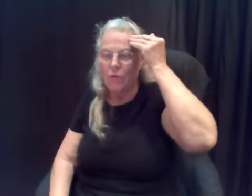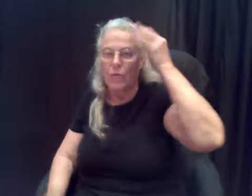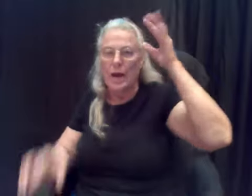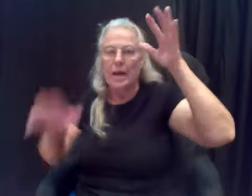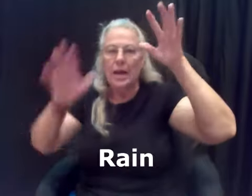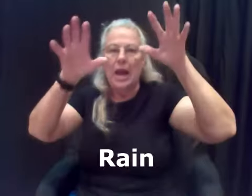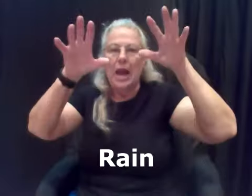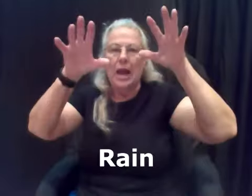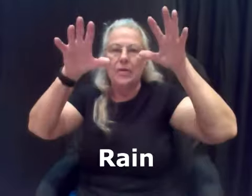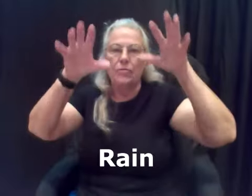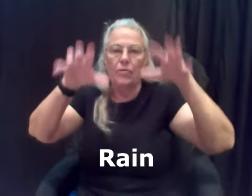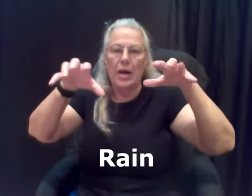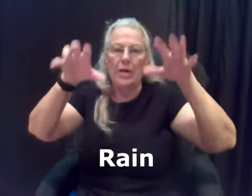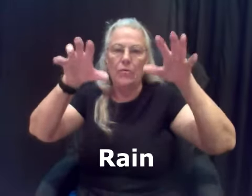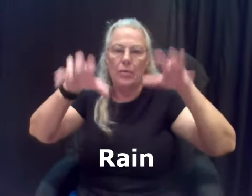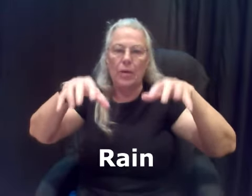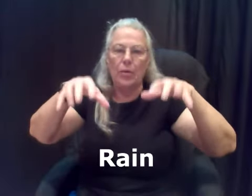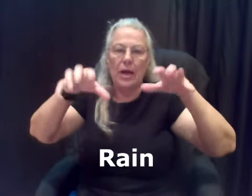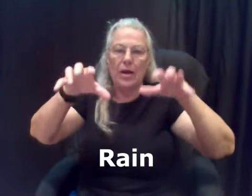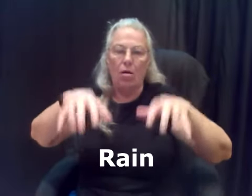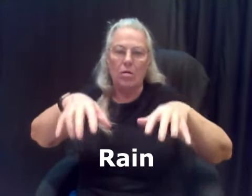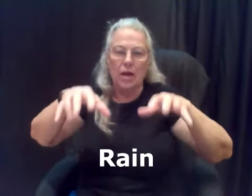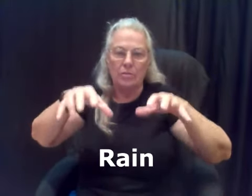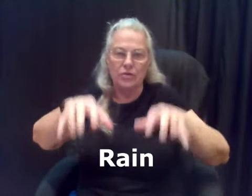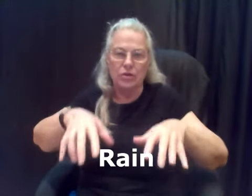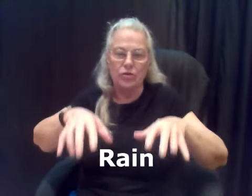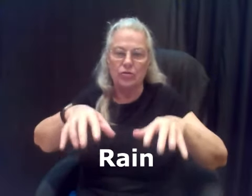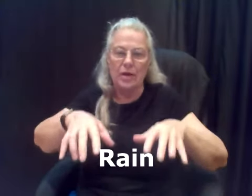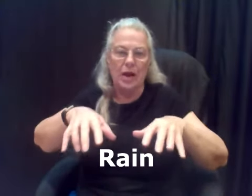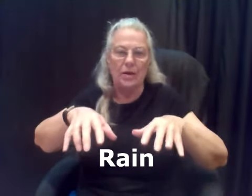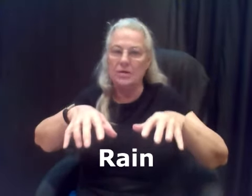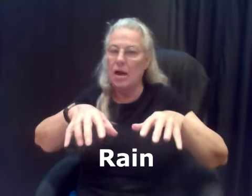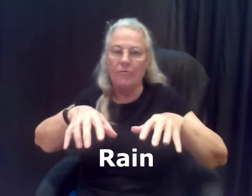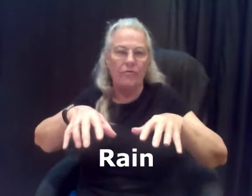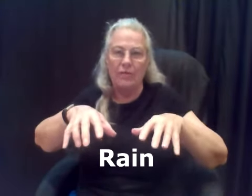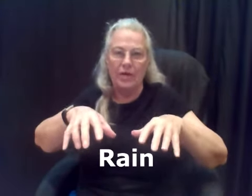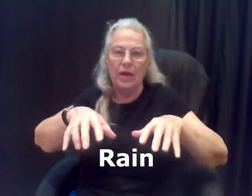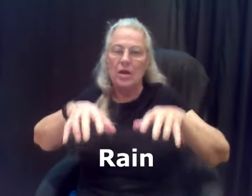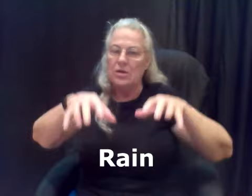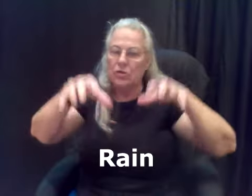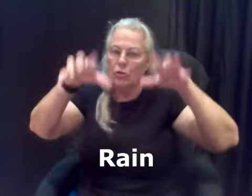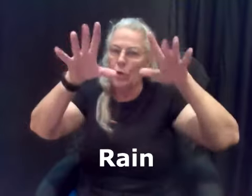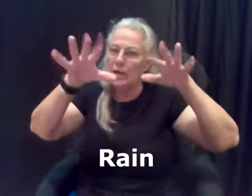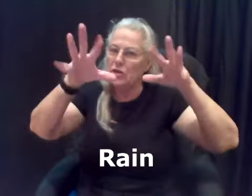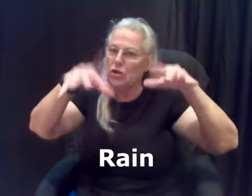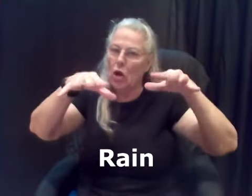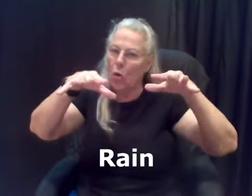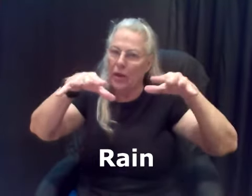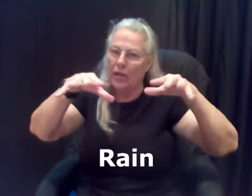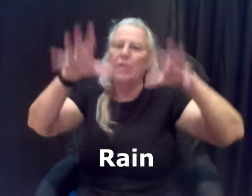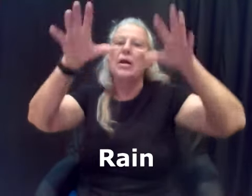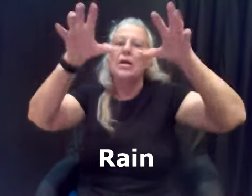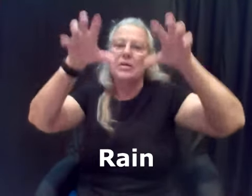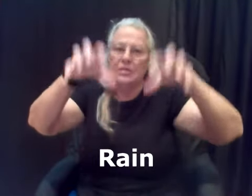Rain, and rain, remember, it all comes straight down. It's not fluffy, so don't get snow in there. Bring